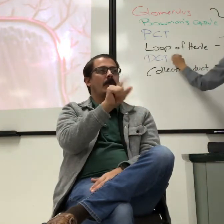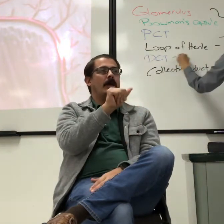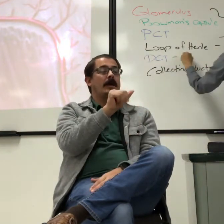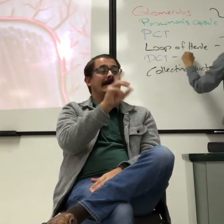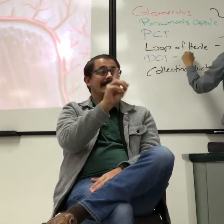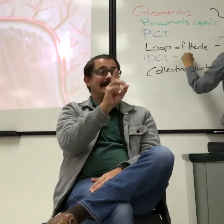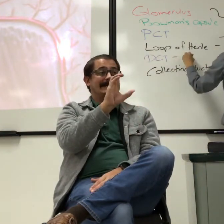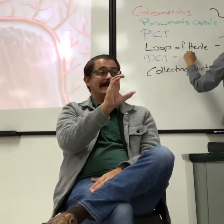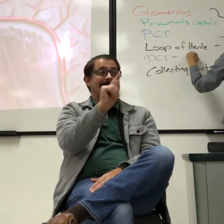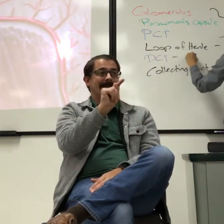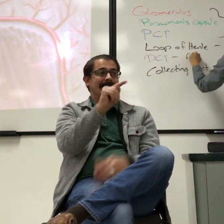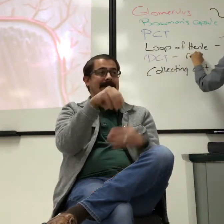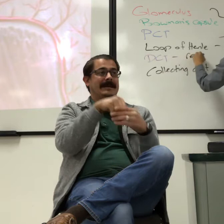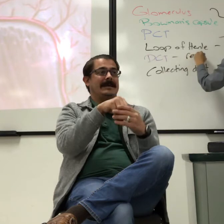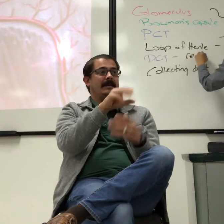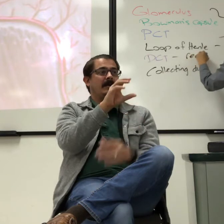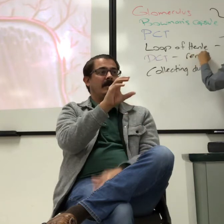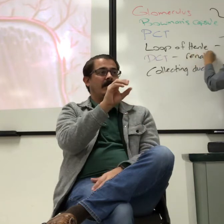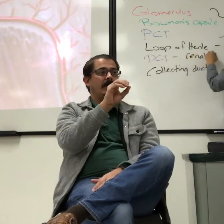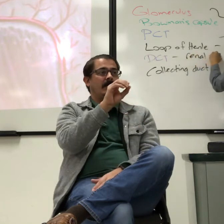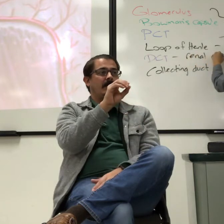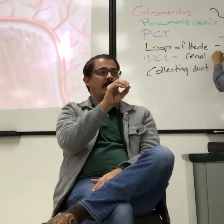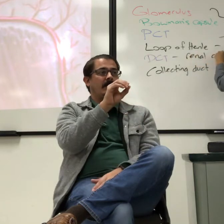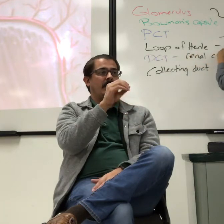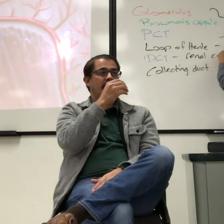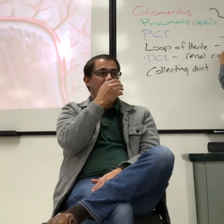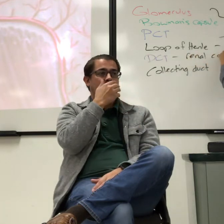DCT, cortex, renal cortex.